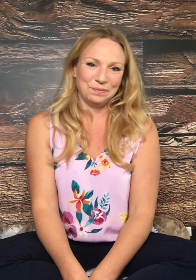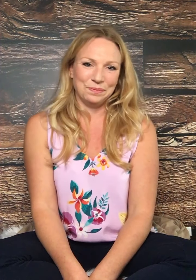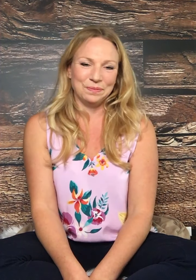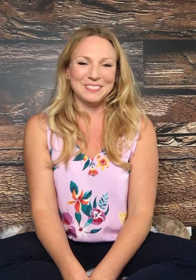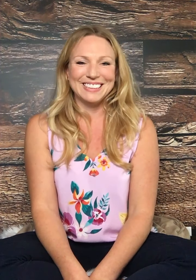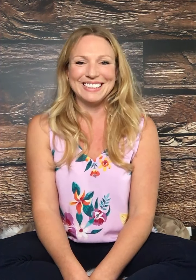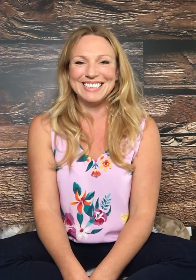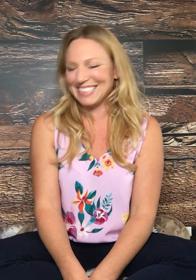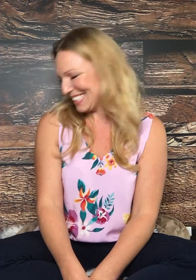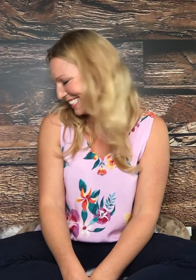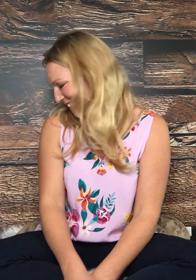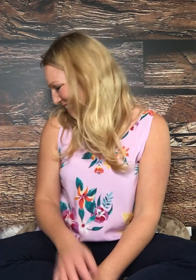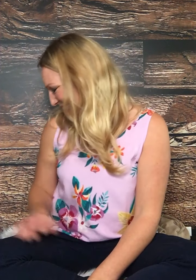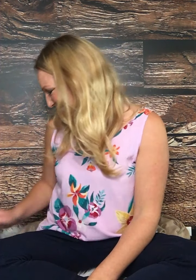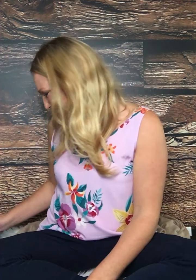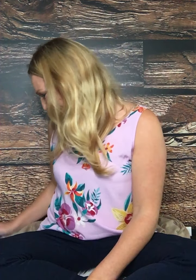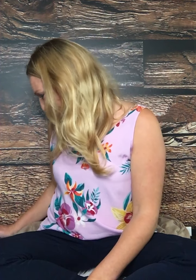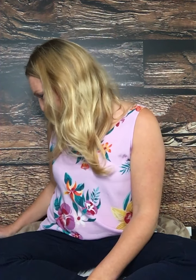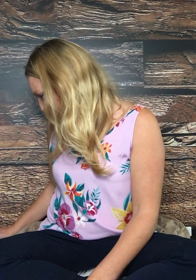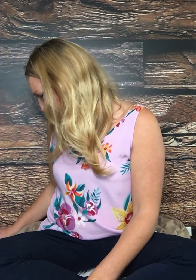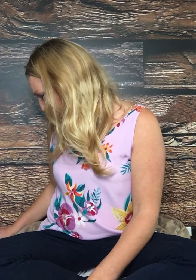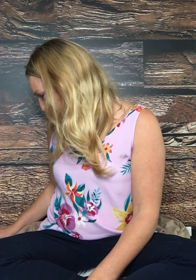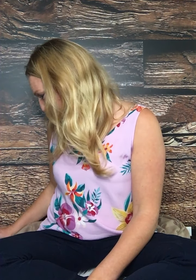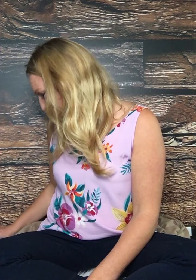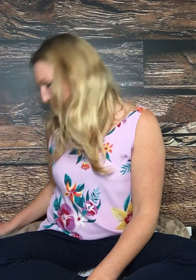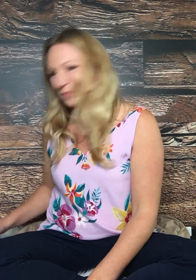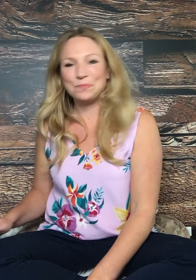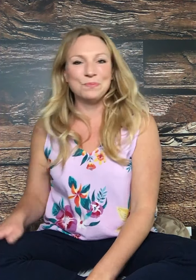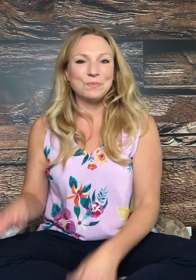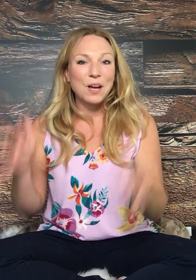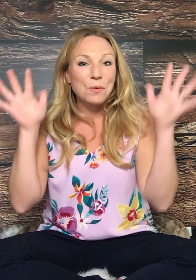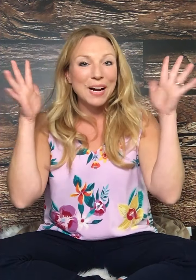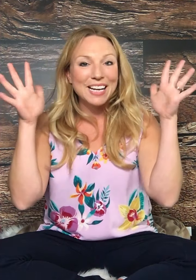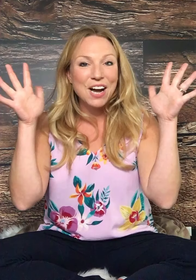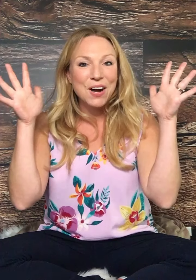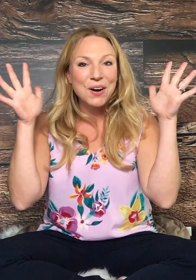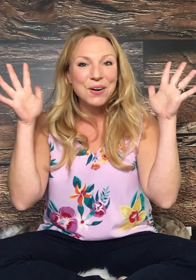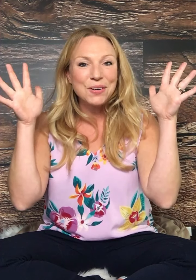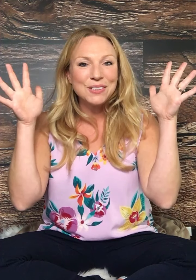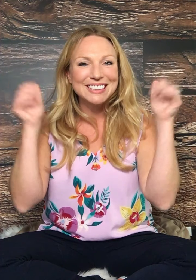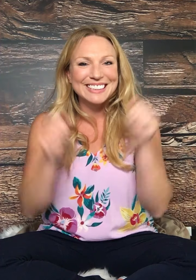love. Way to go!